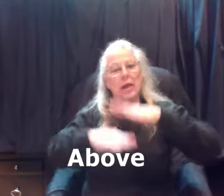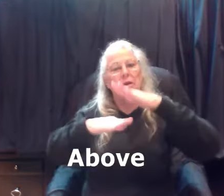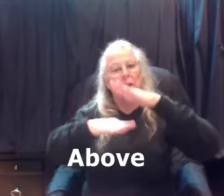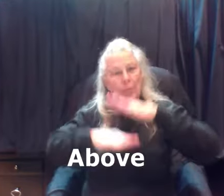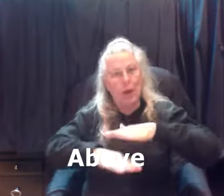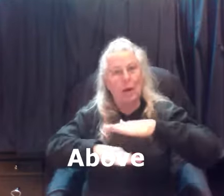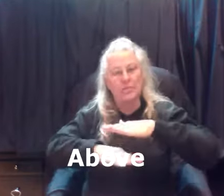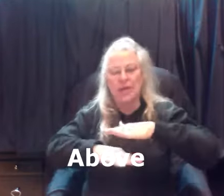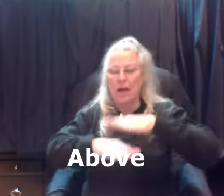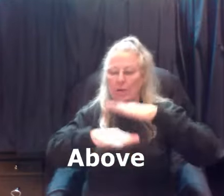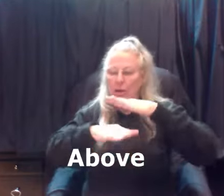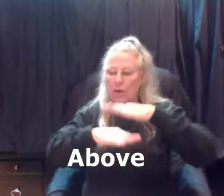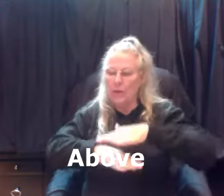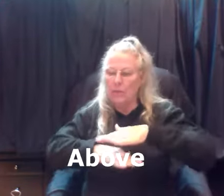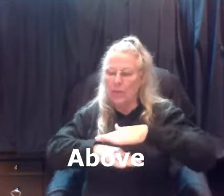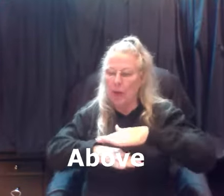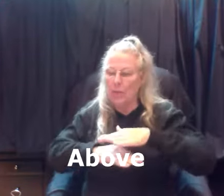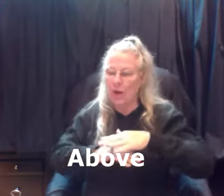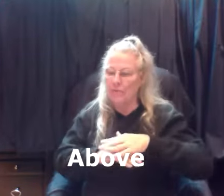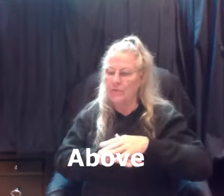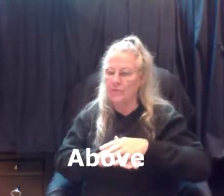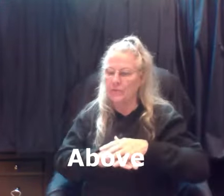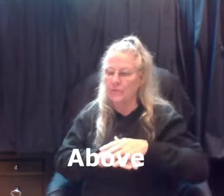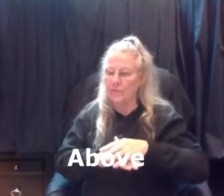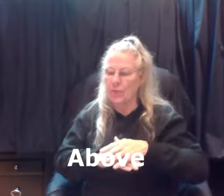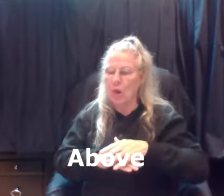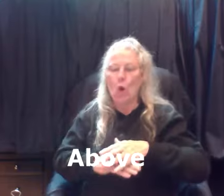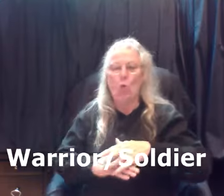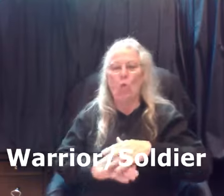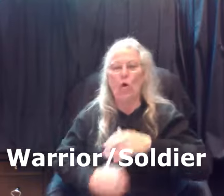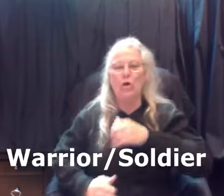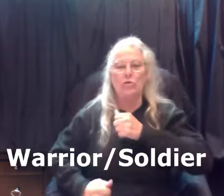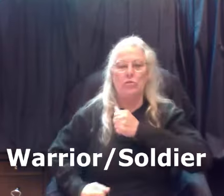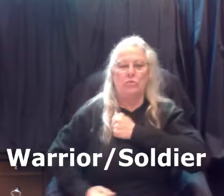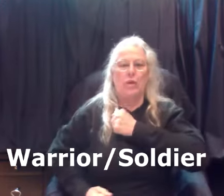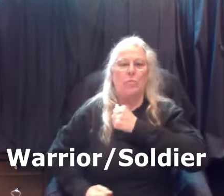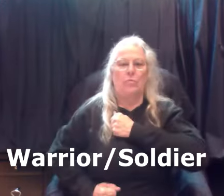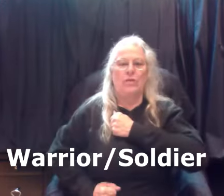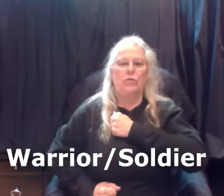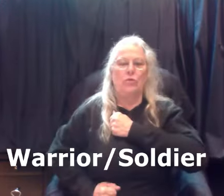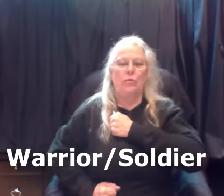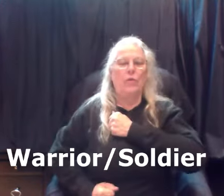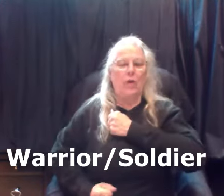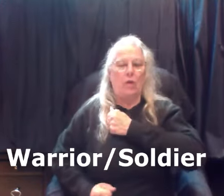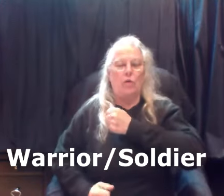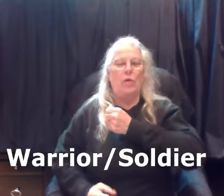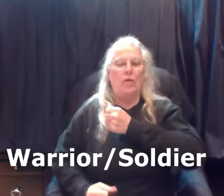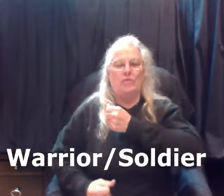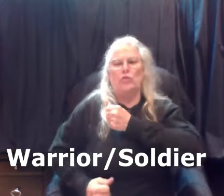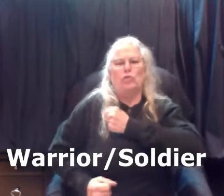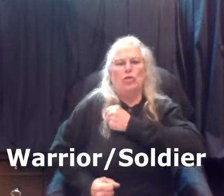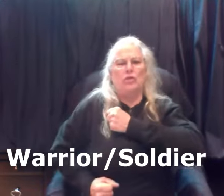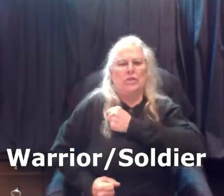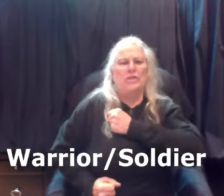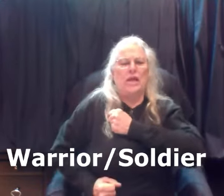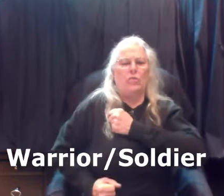palms down. Above. Warriors. And that's where you have soldiers that stand with